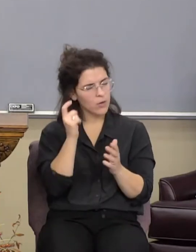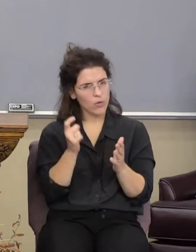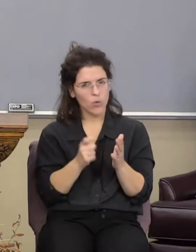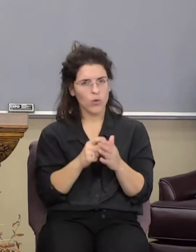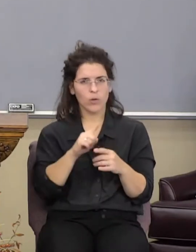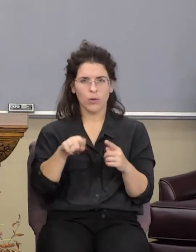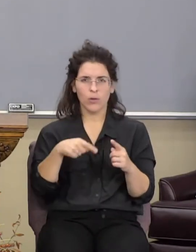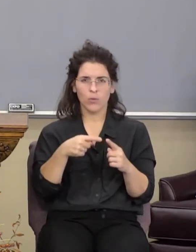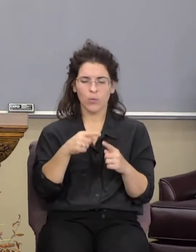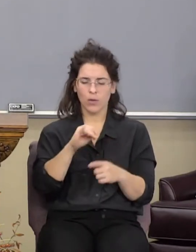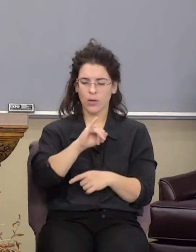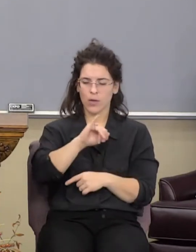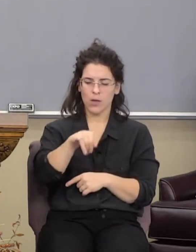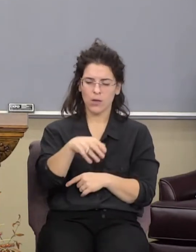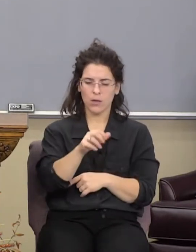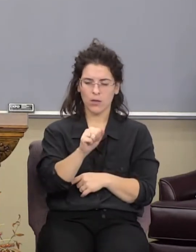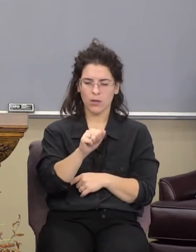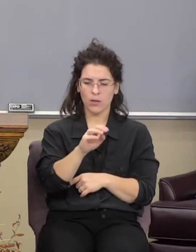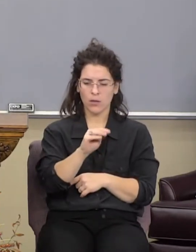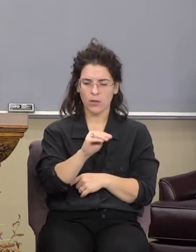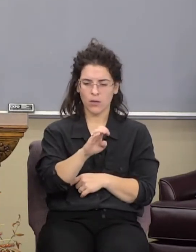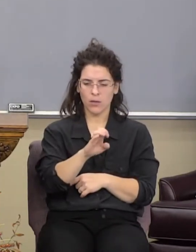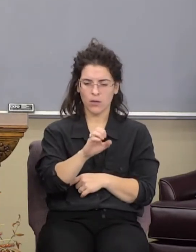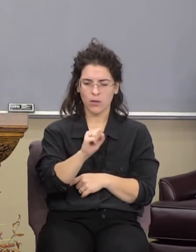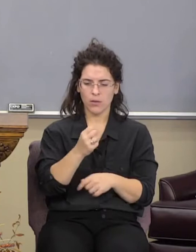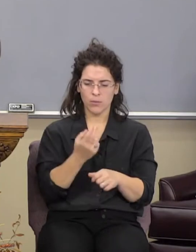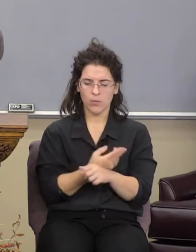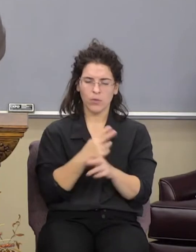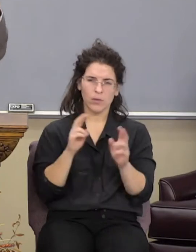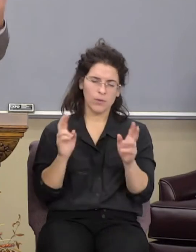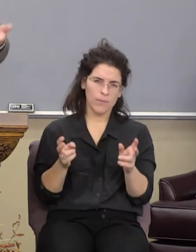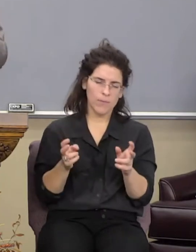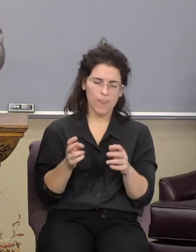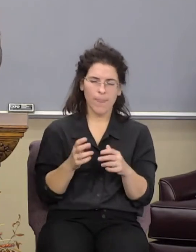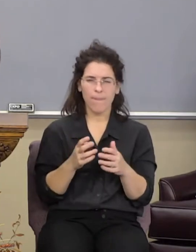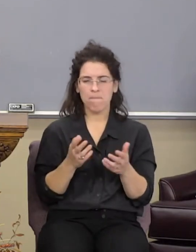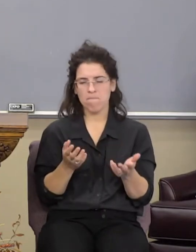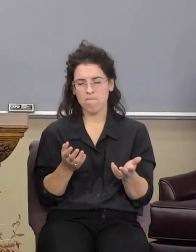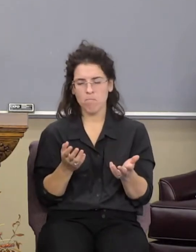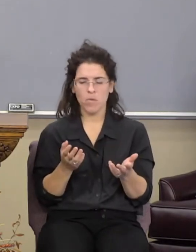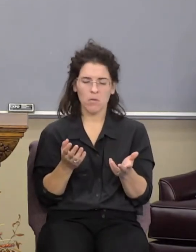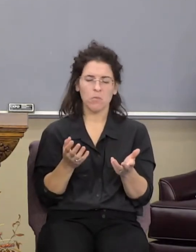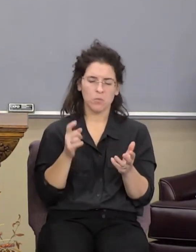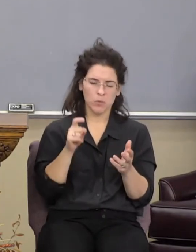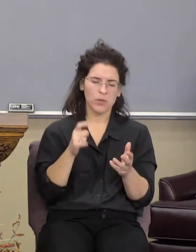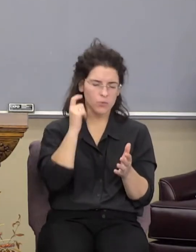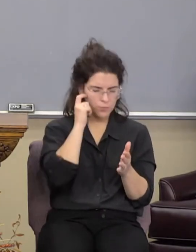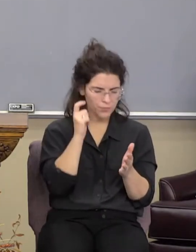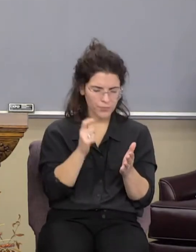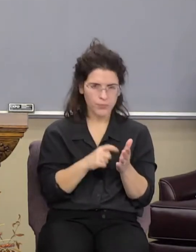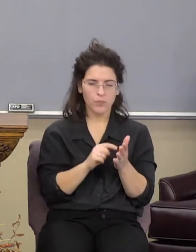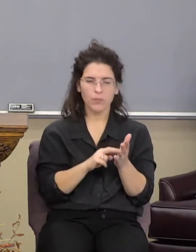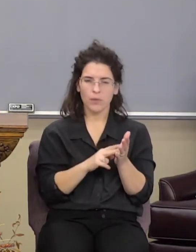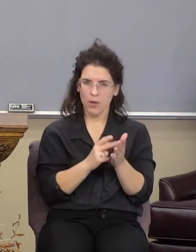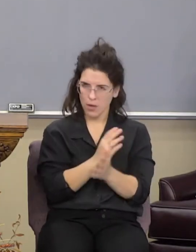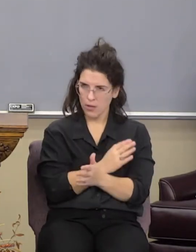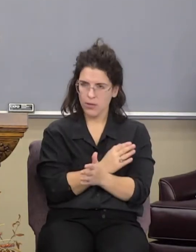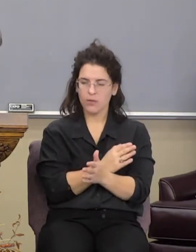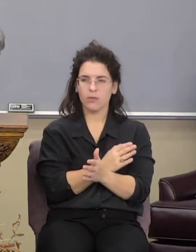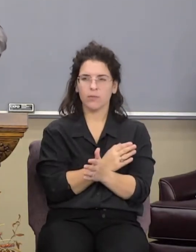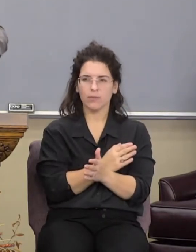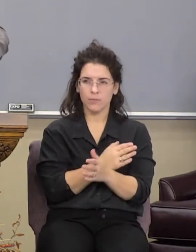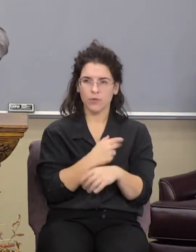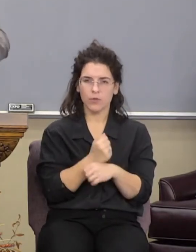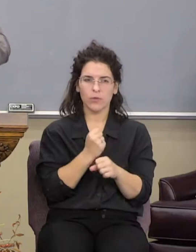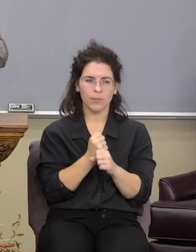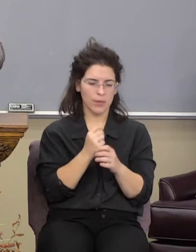he uses that title, and let's recognize the context in which he